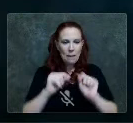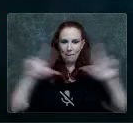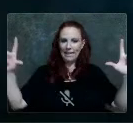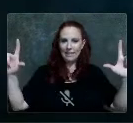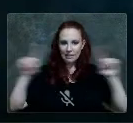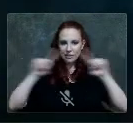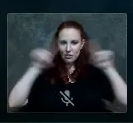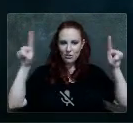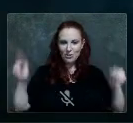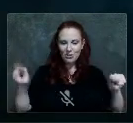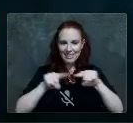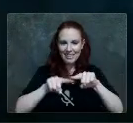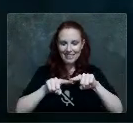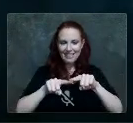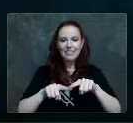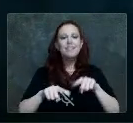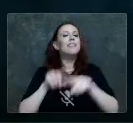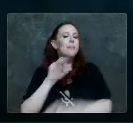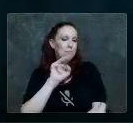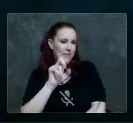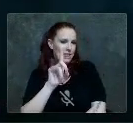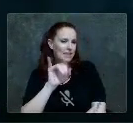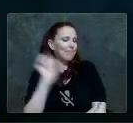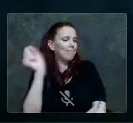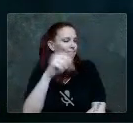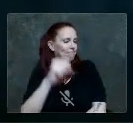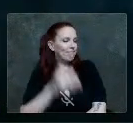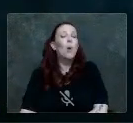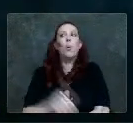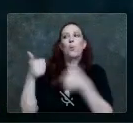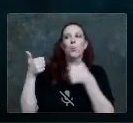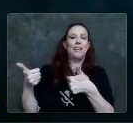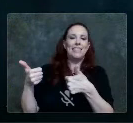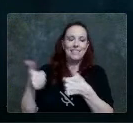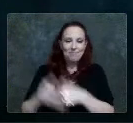screen. Communication, they are great.